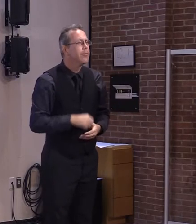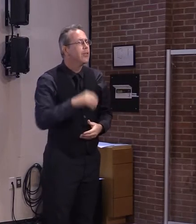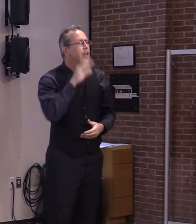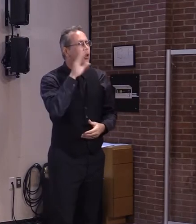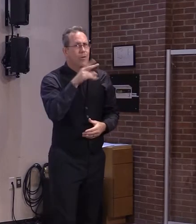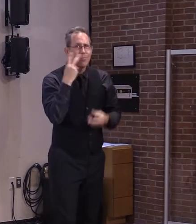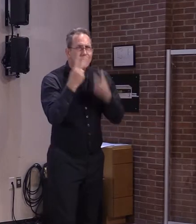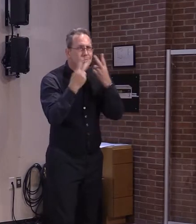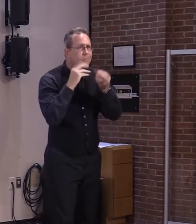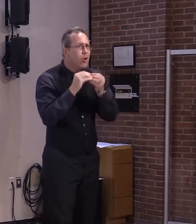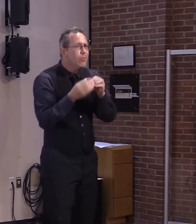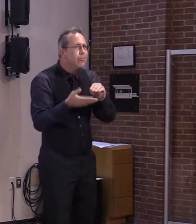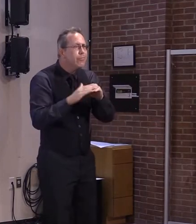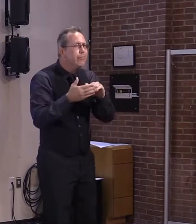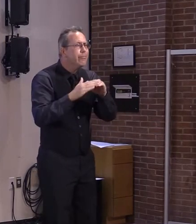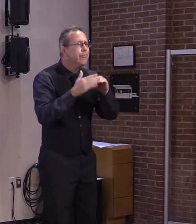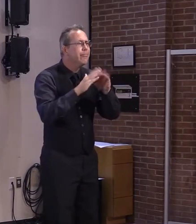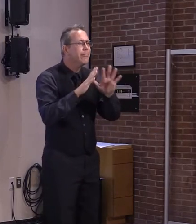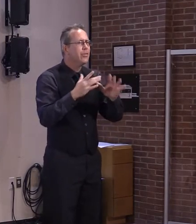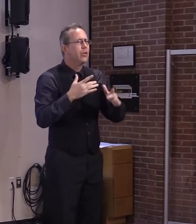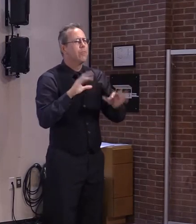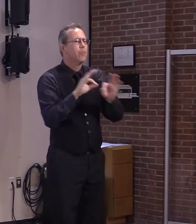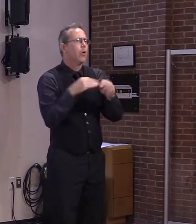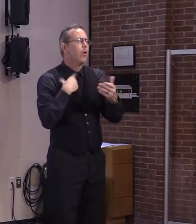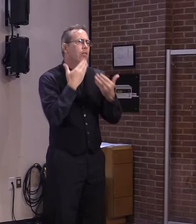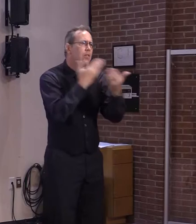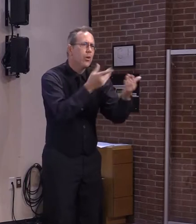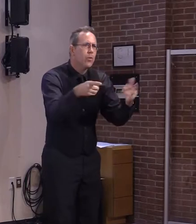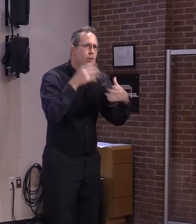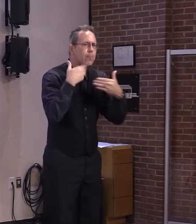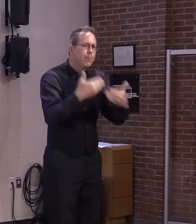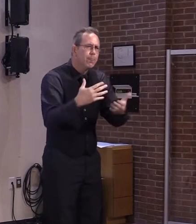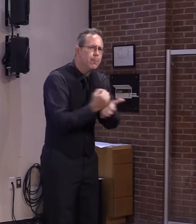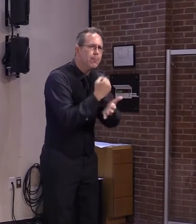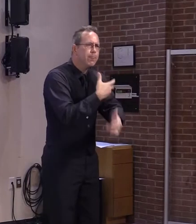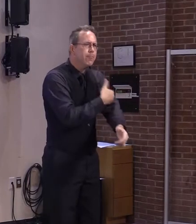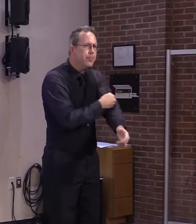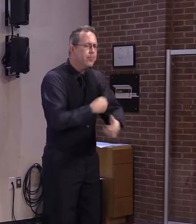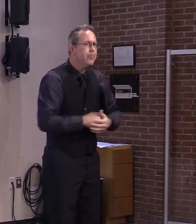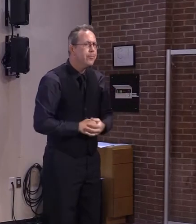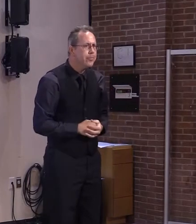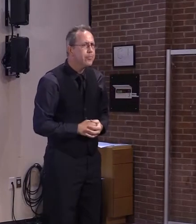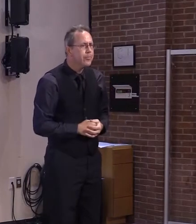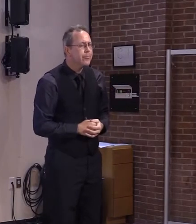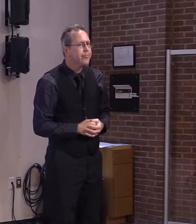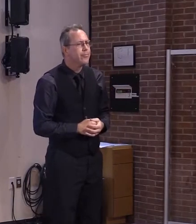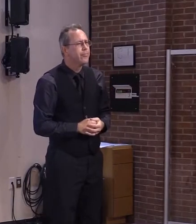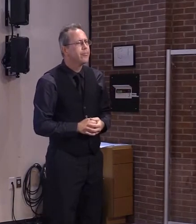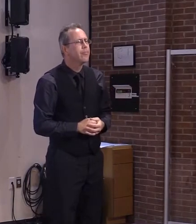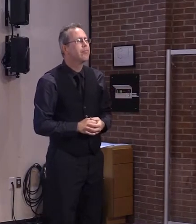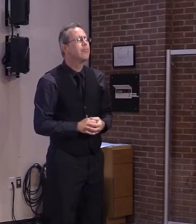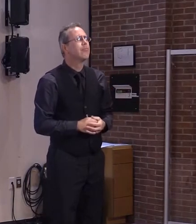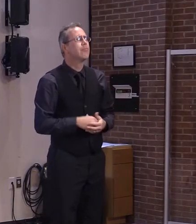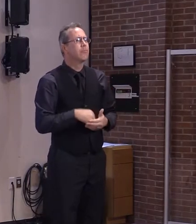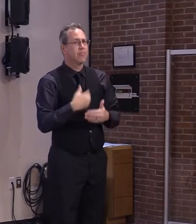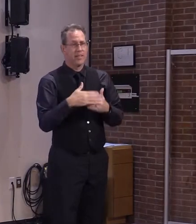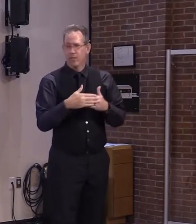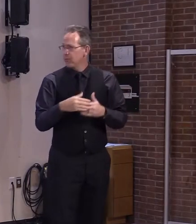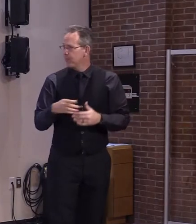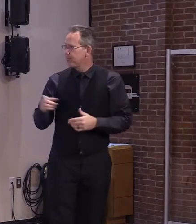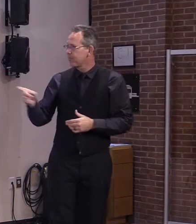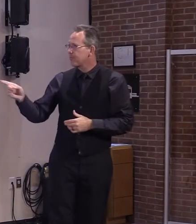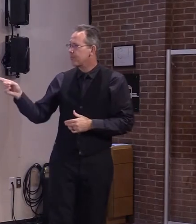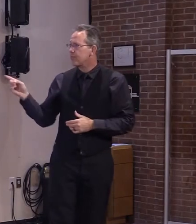said. Looking at the picture nationally, after Labor Day, we continue to see the national numbers come